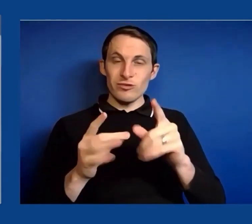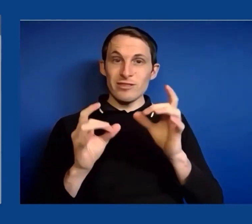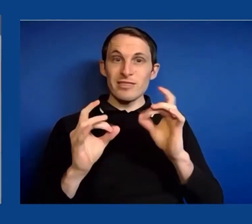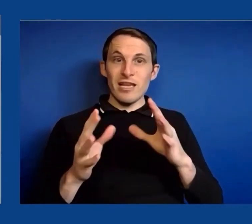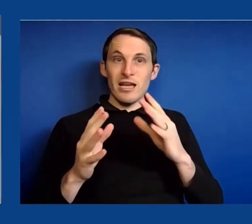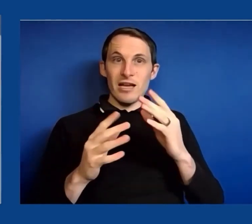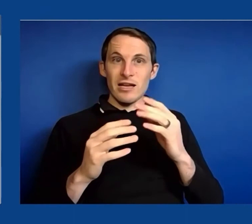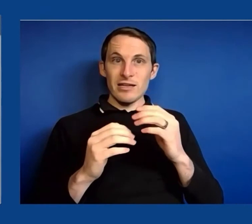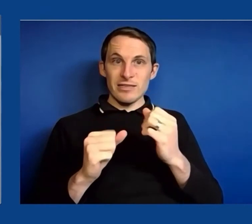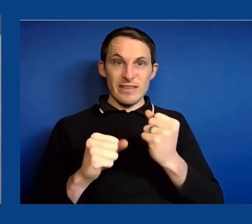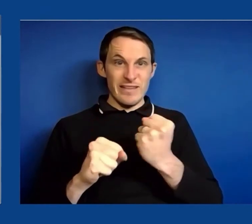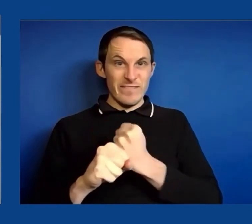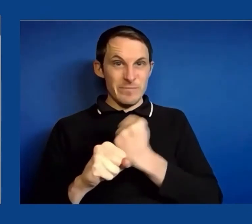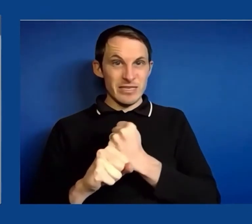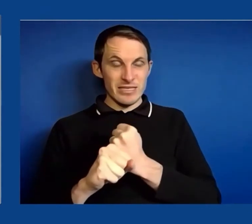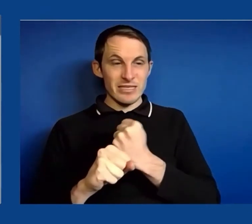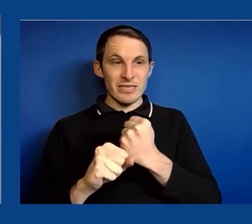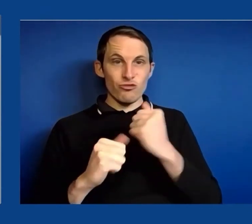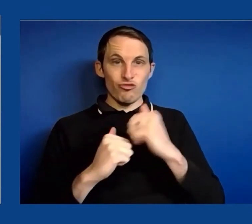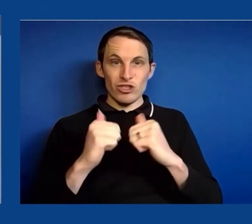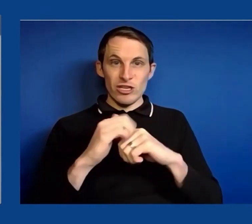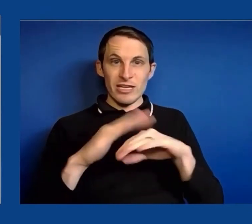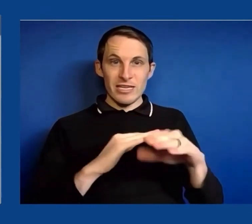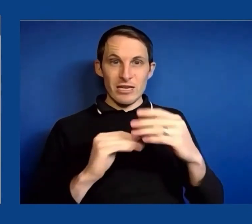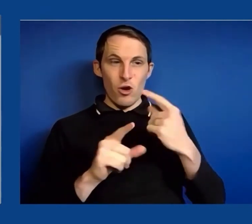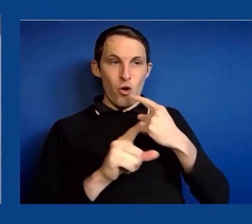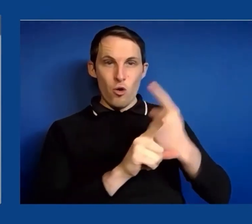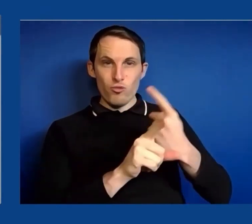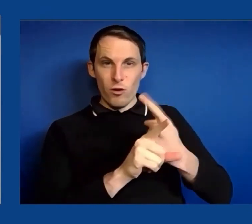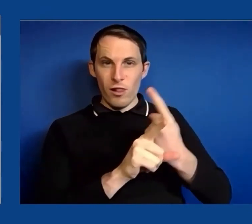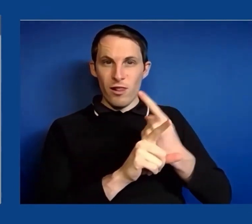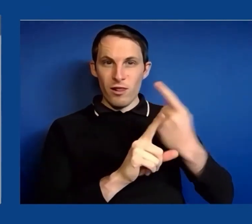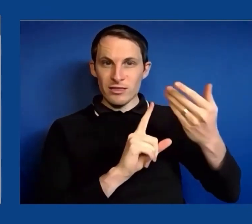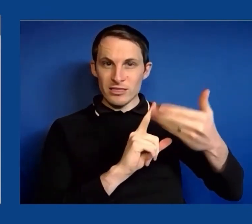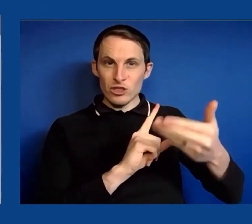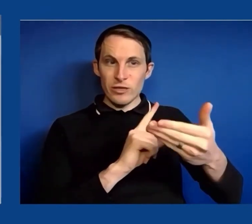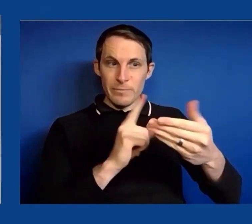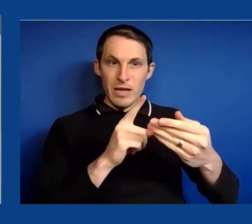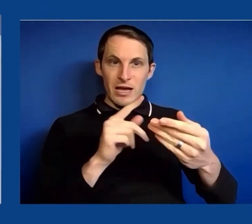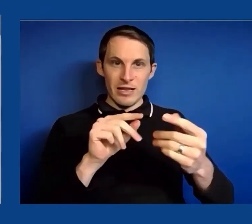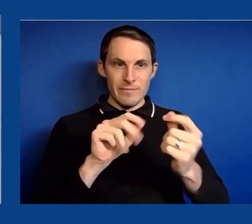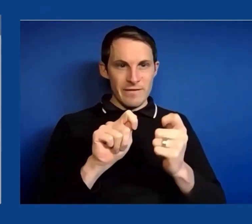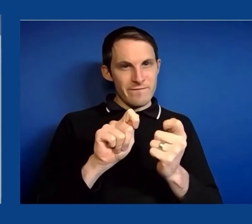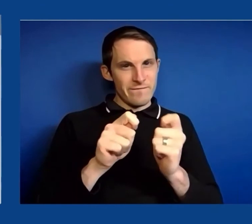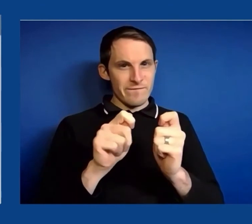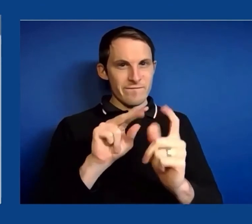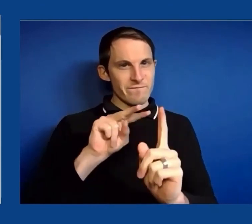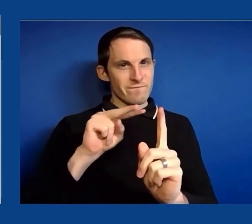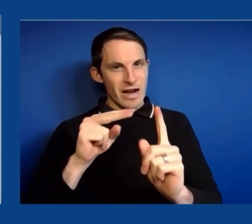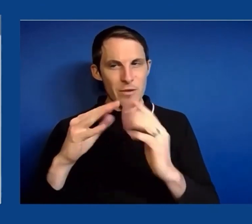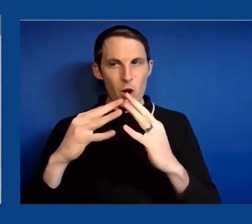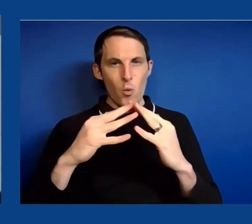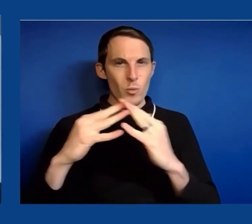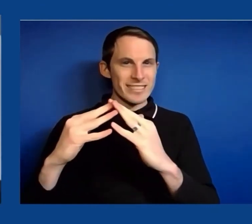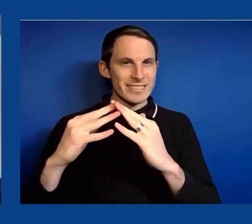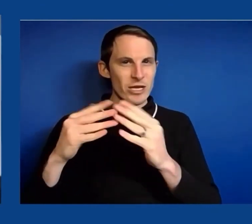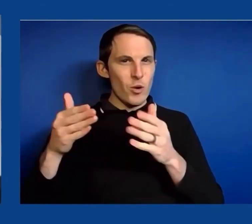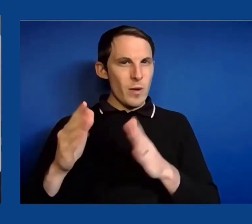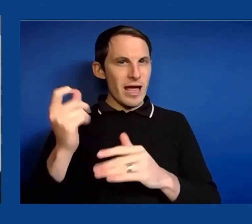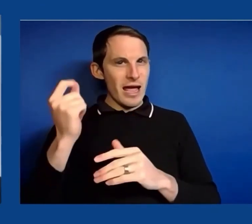structure in oral tradition, but you have to frame it into a Western paradigm to keep